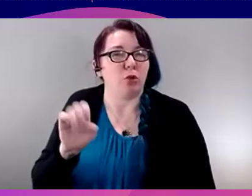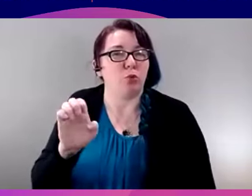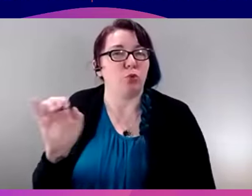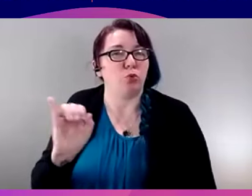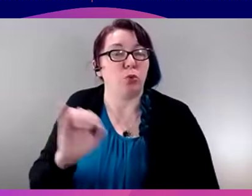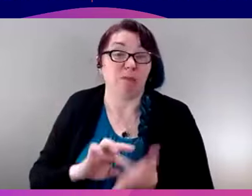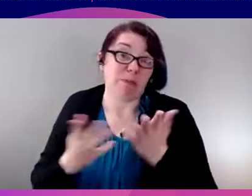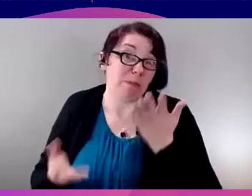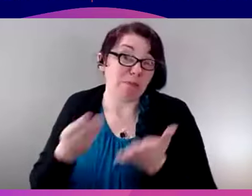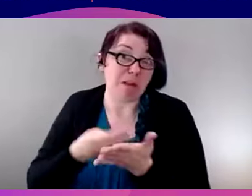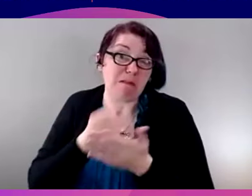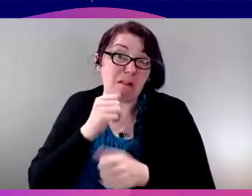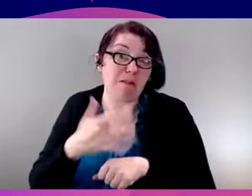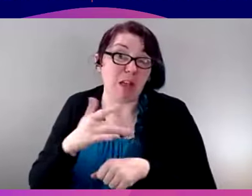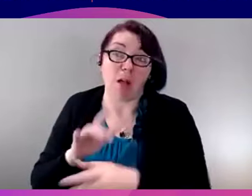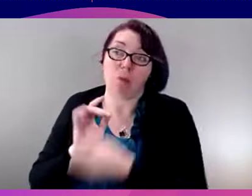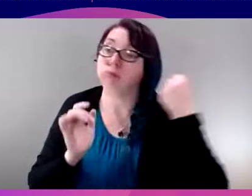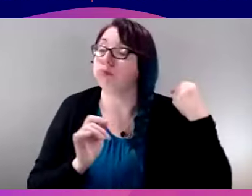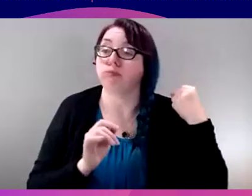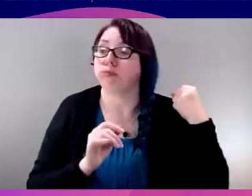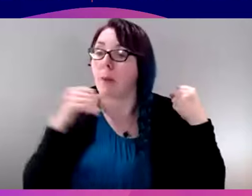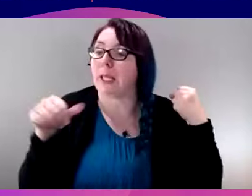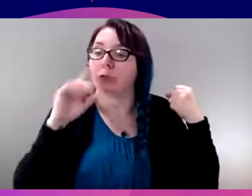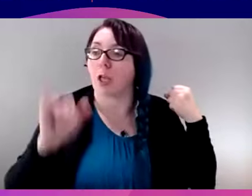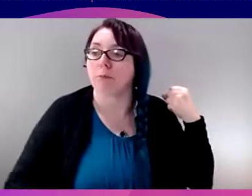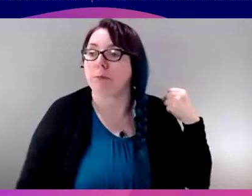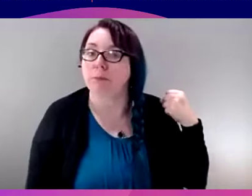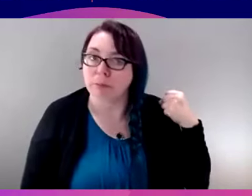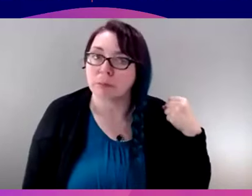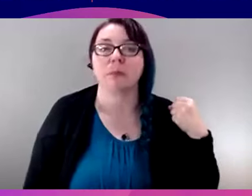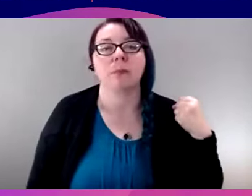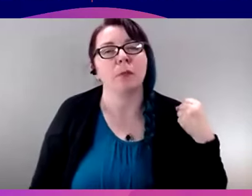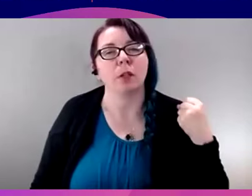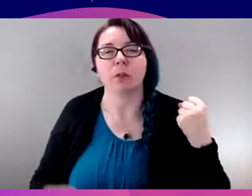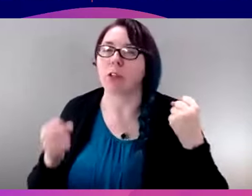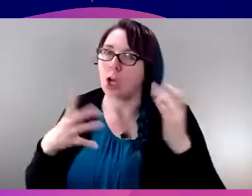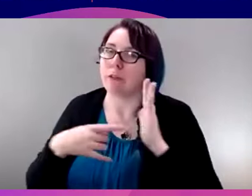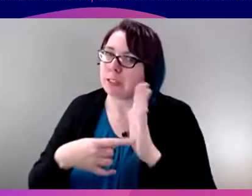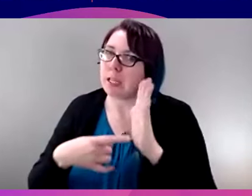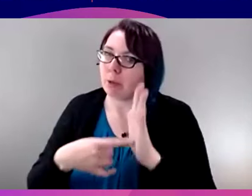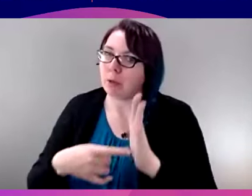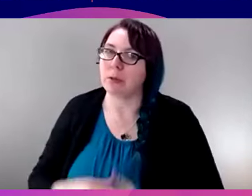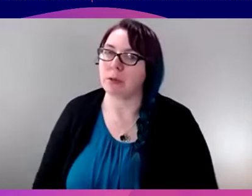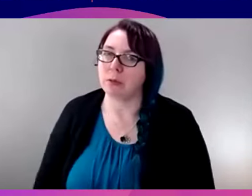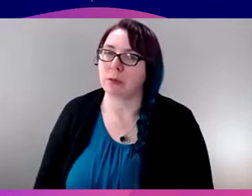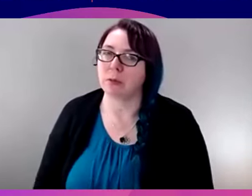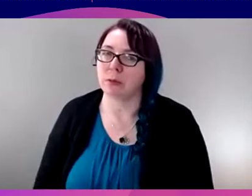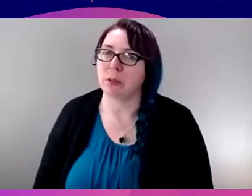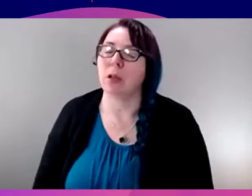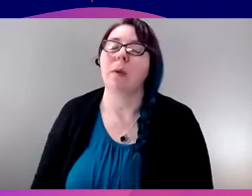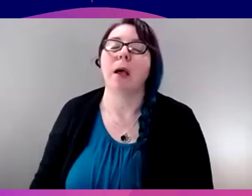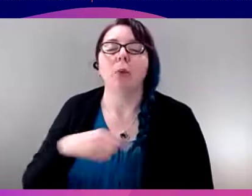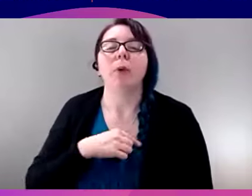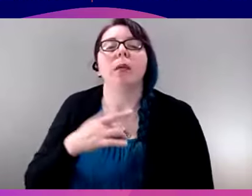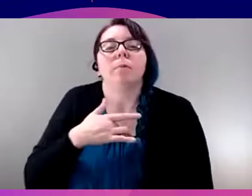for the survivor to be able to support their animal, and more examples like that. But what we're really seeing is sort of this entanglement of